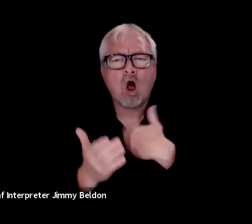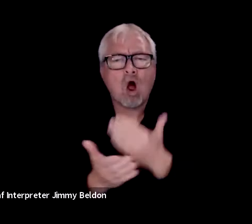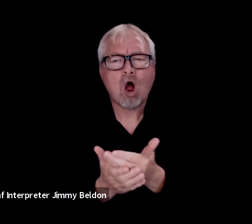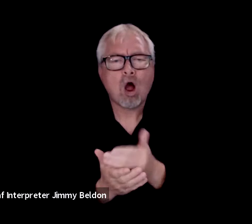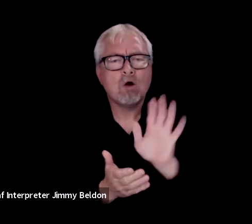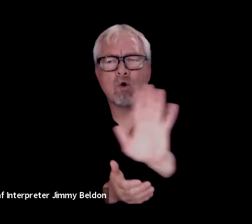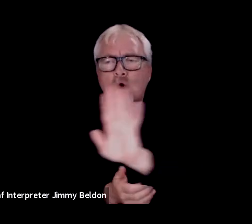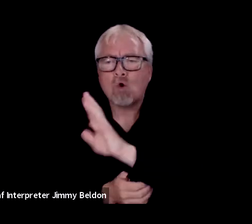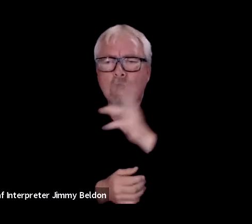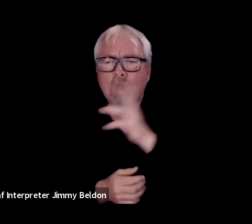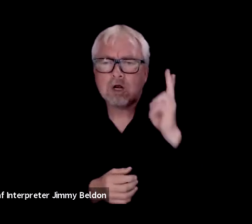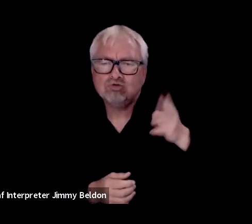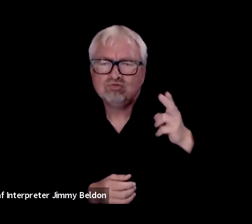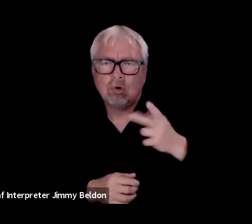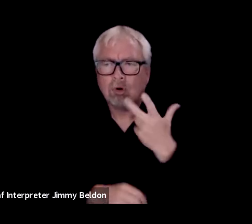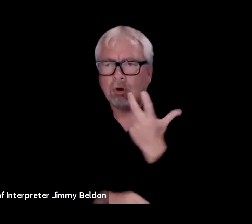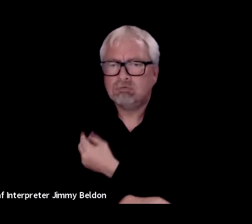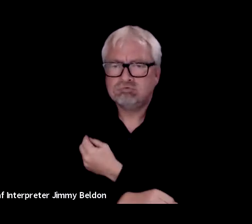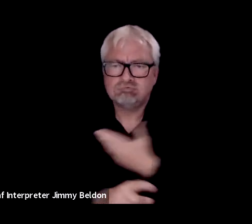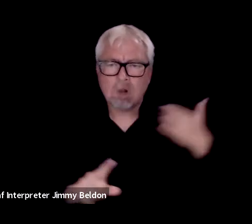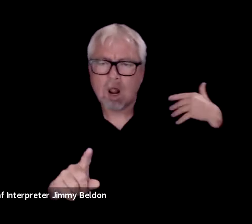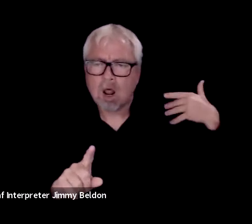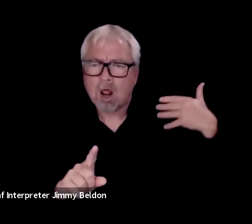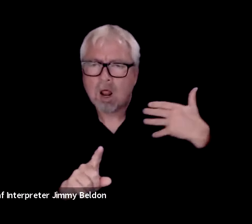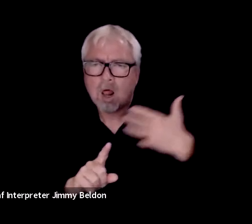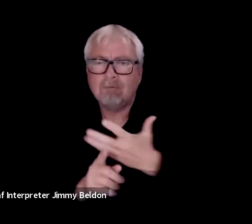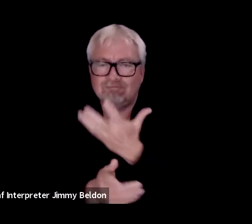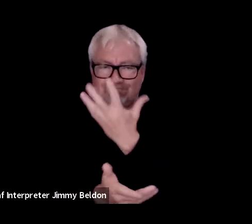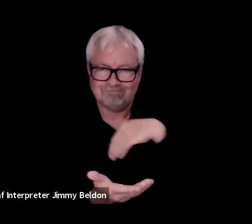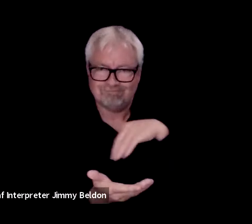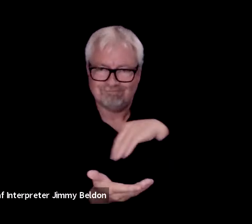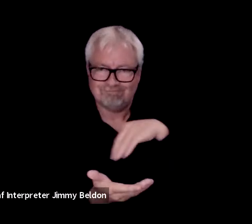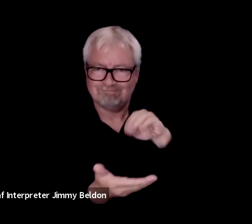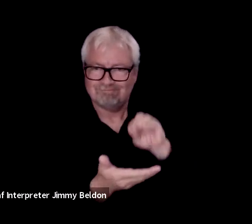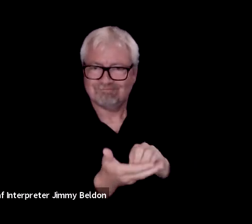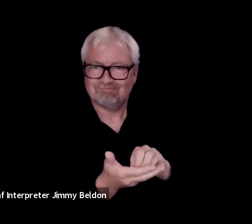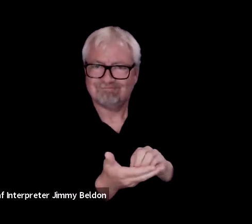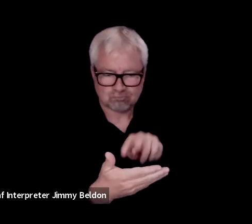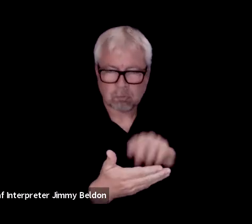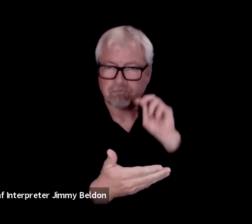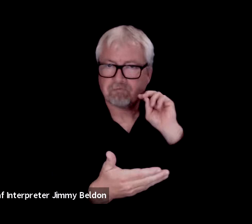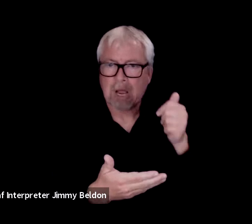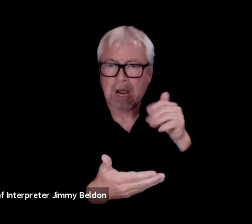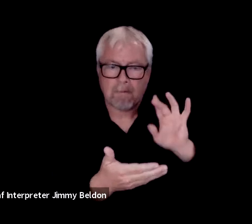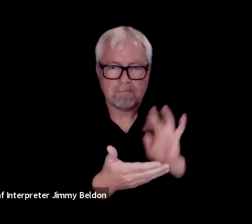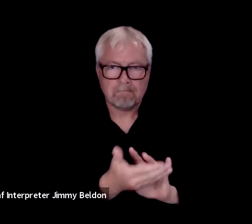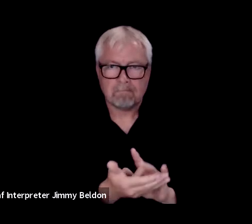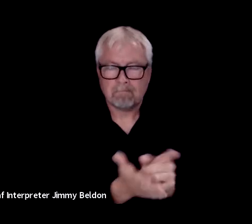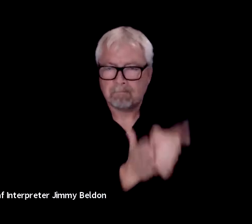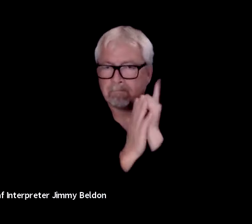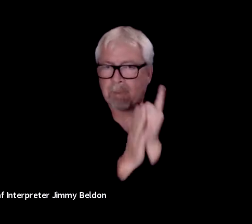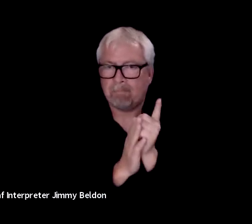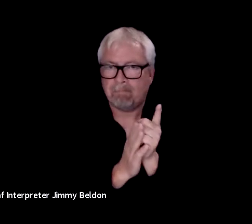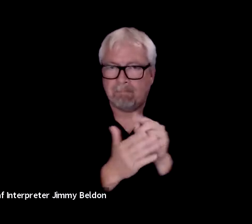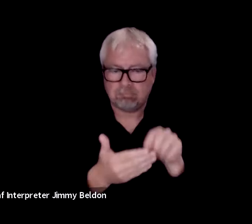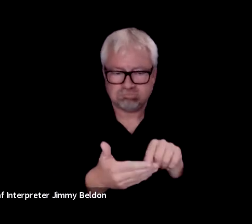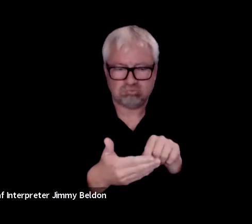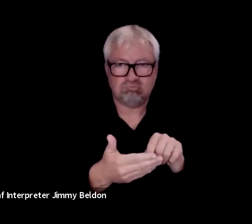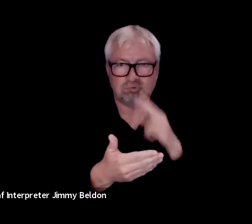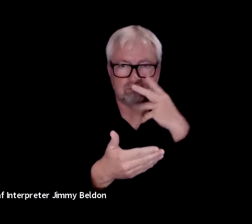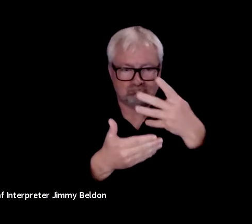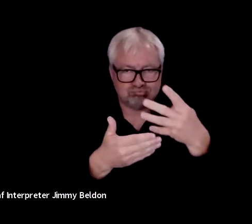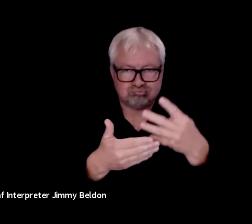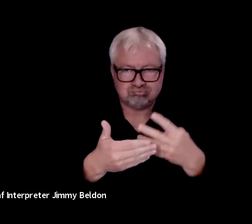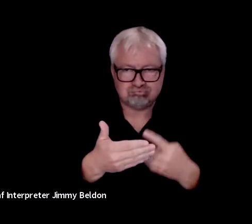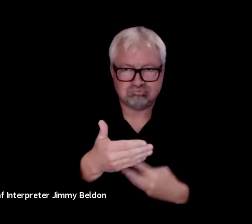System, again called MIC, combines all the immunizations a person has received into a single record, even if